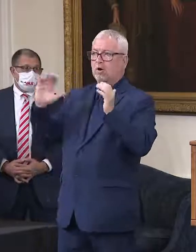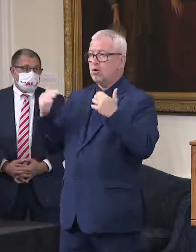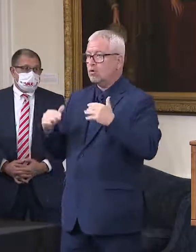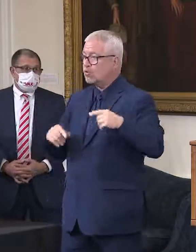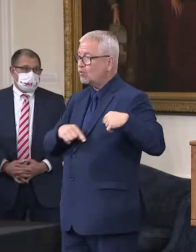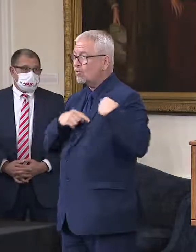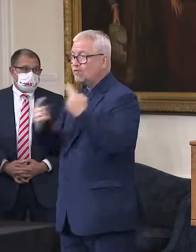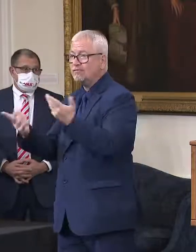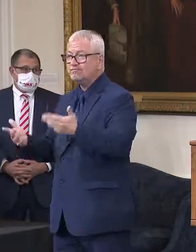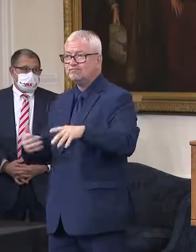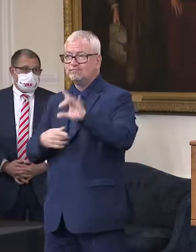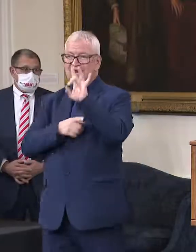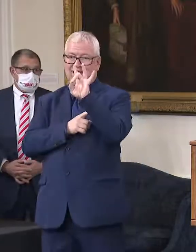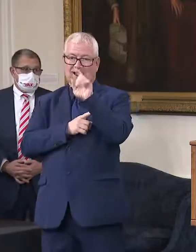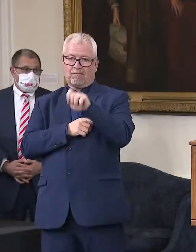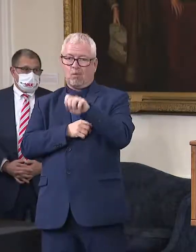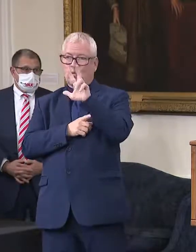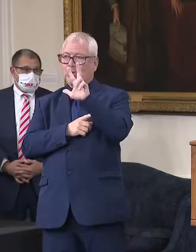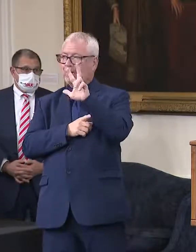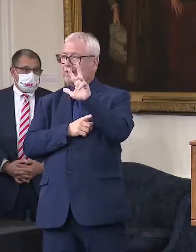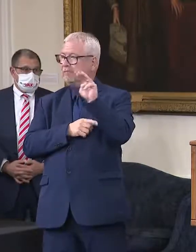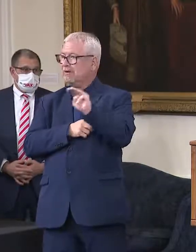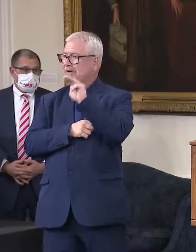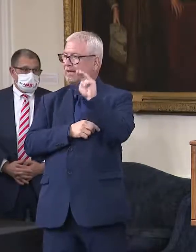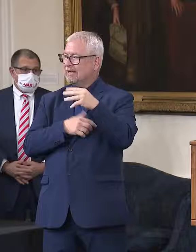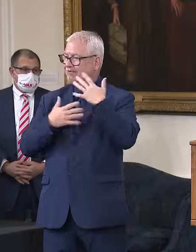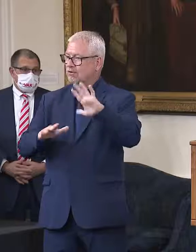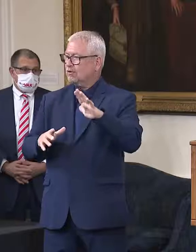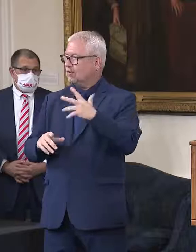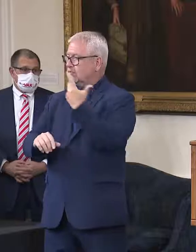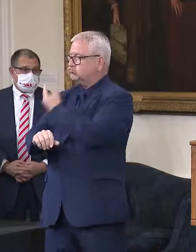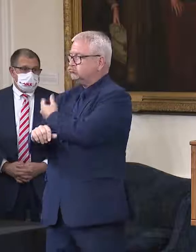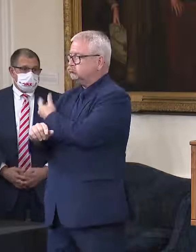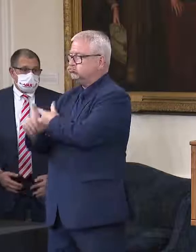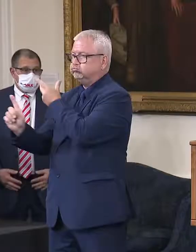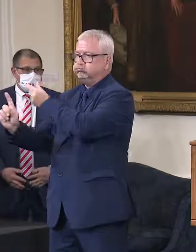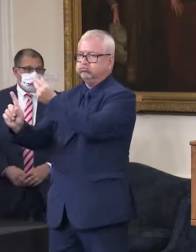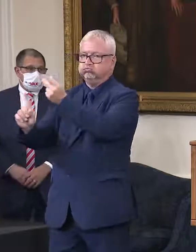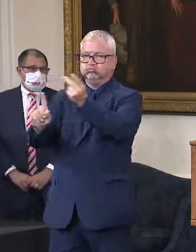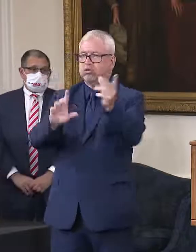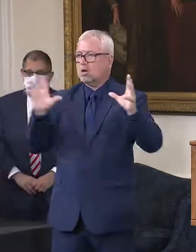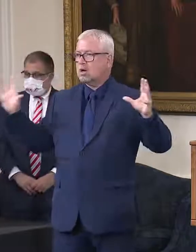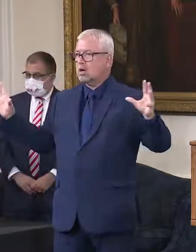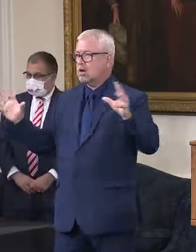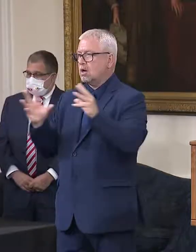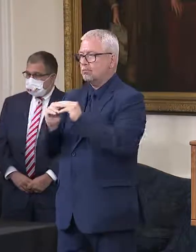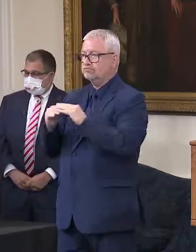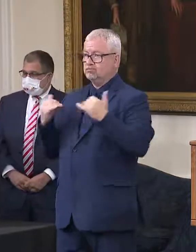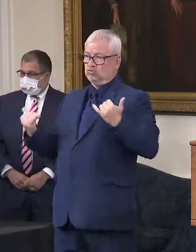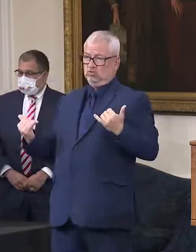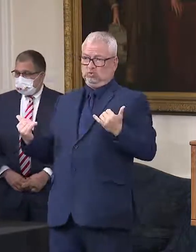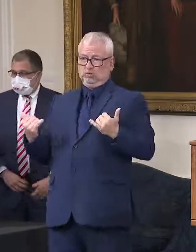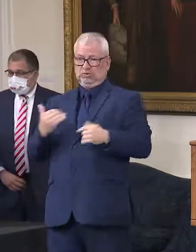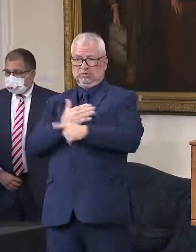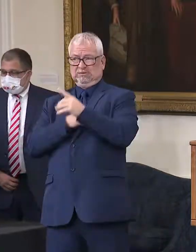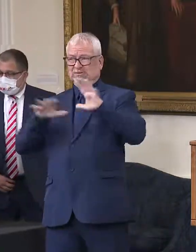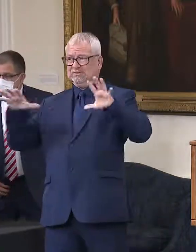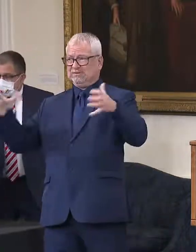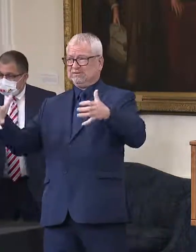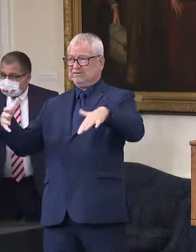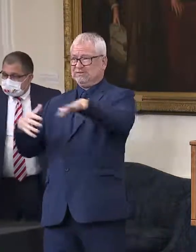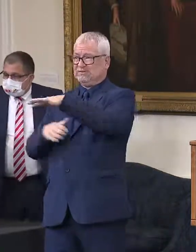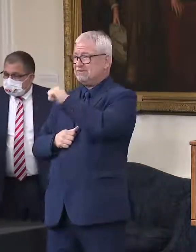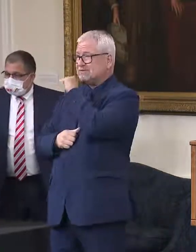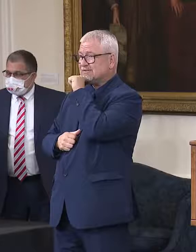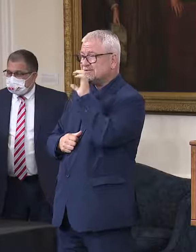8.3 million COVID-19 vaccines, and as of today, 98% of all